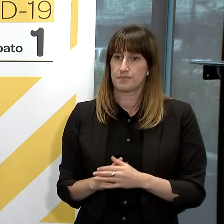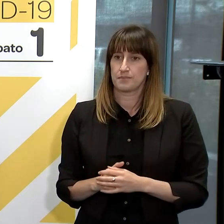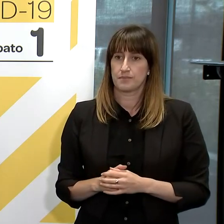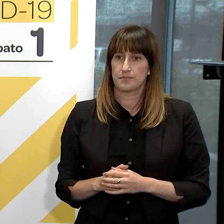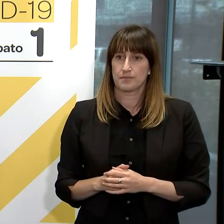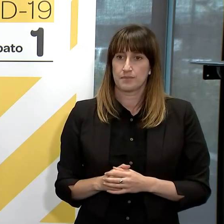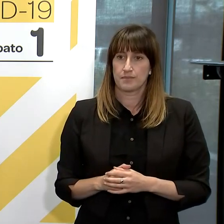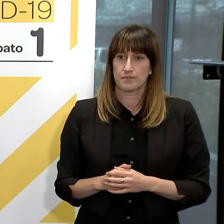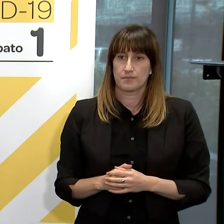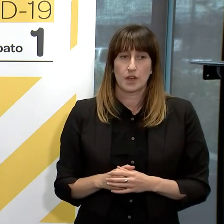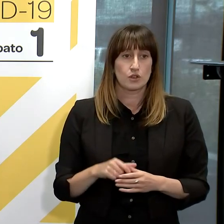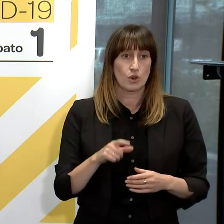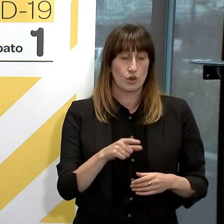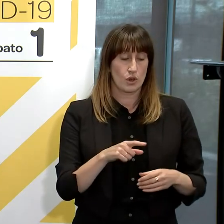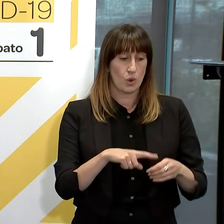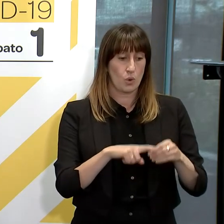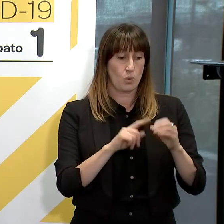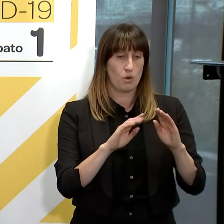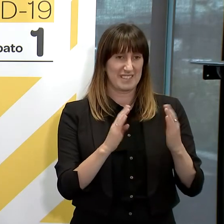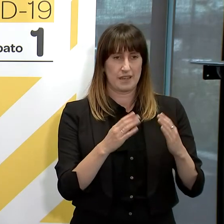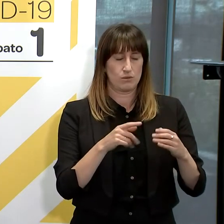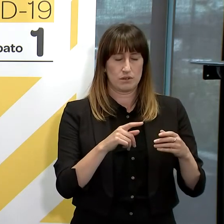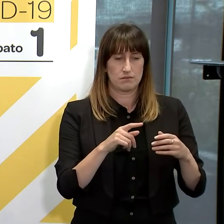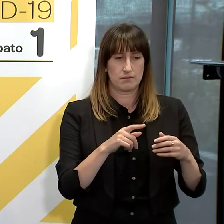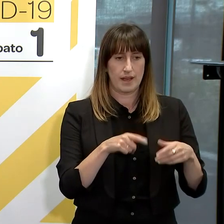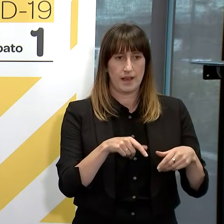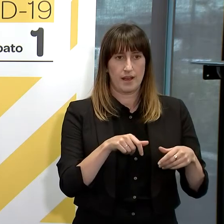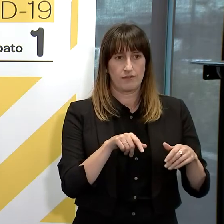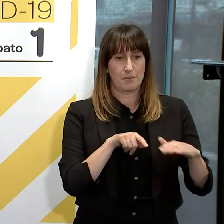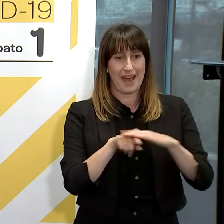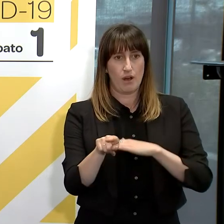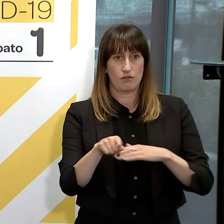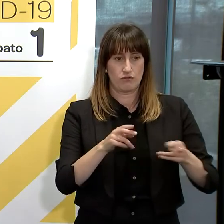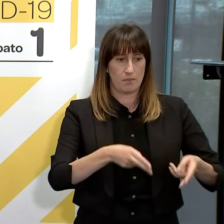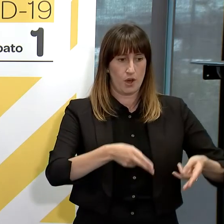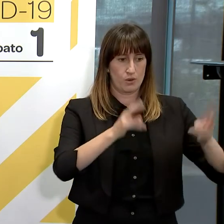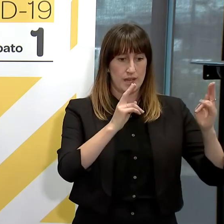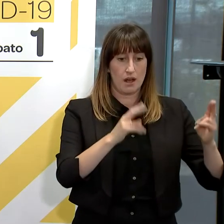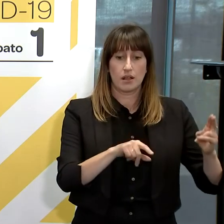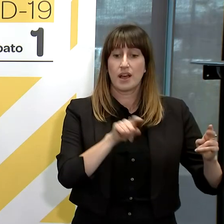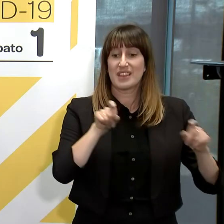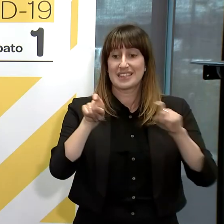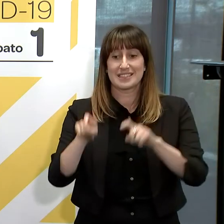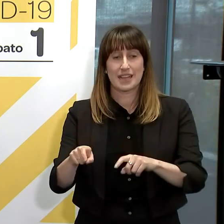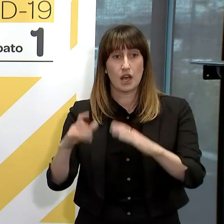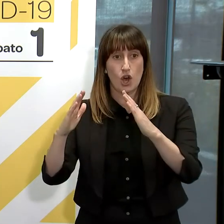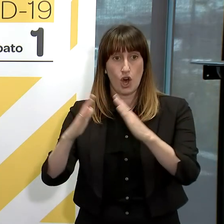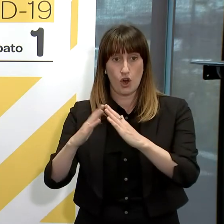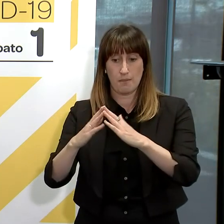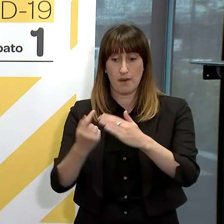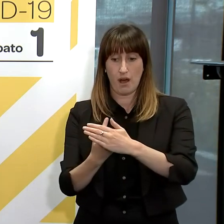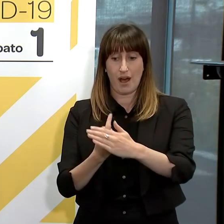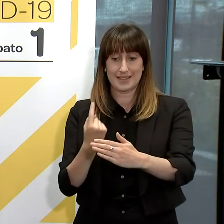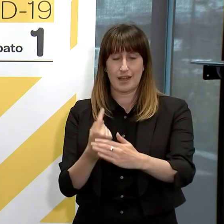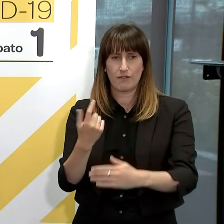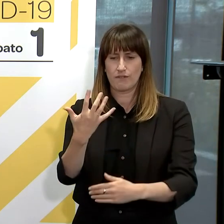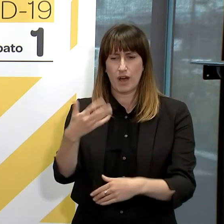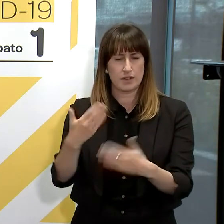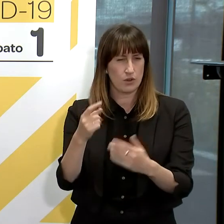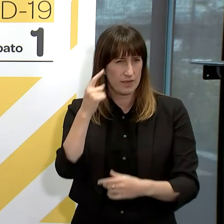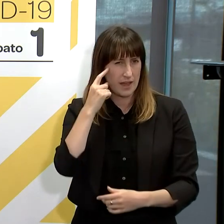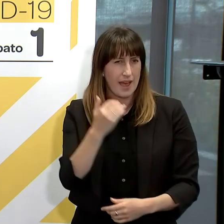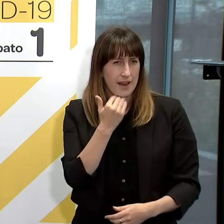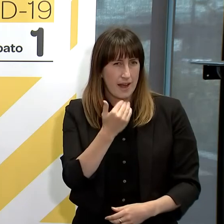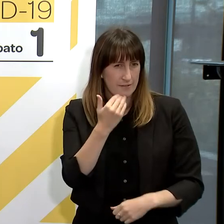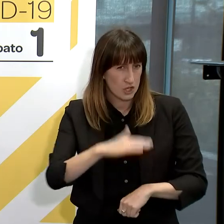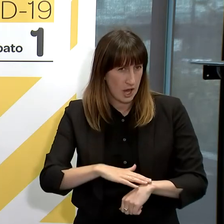isolating post-quarantine long enough based on those things, or would the ministry be considering thinning that out a bit? We're looking at all